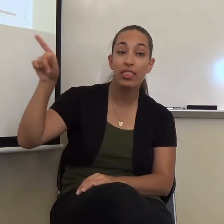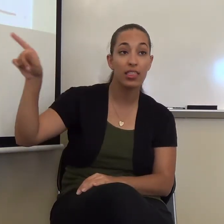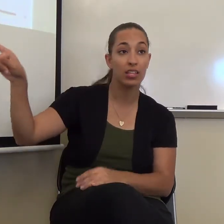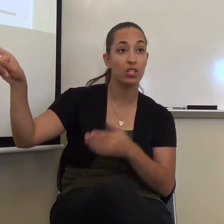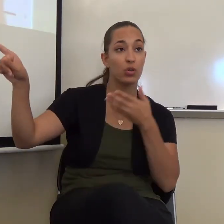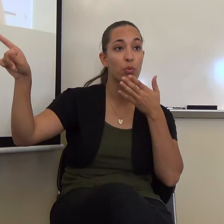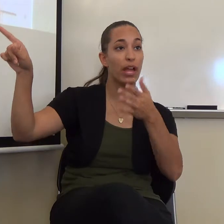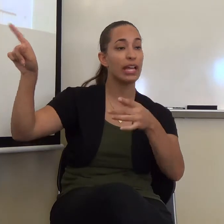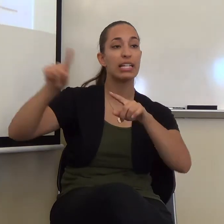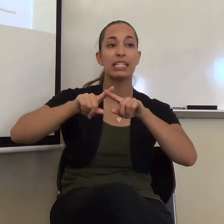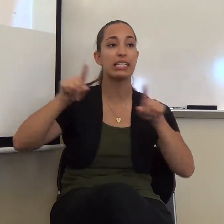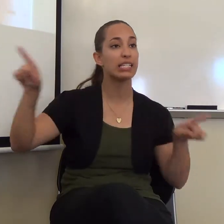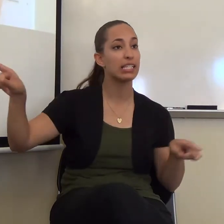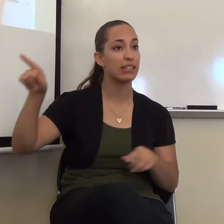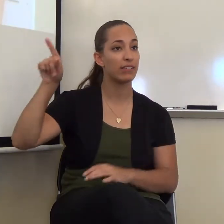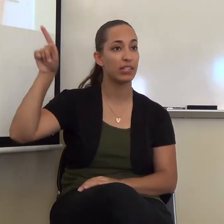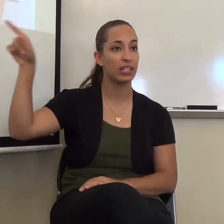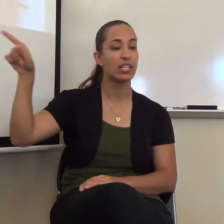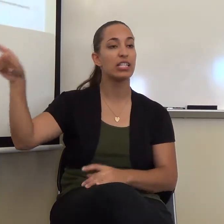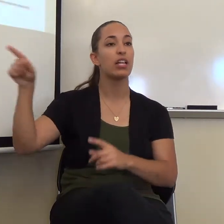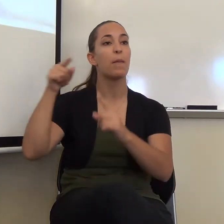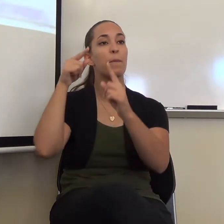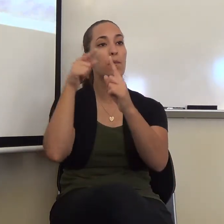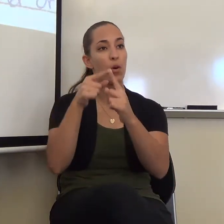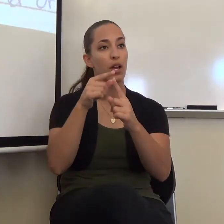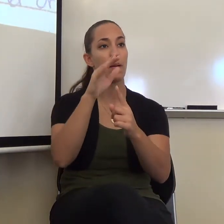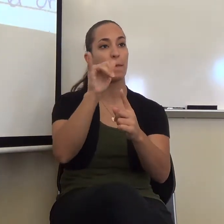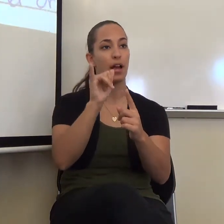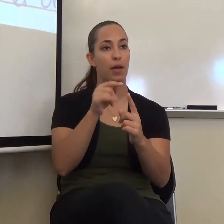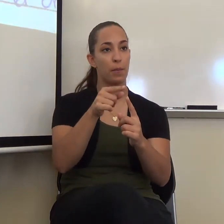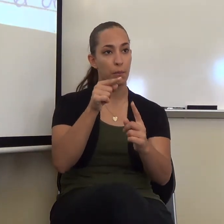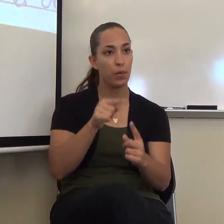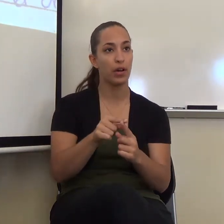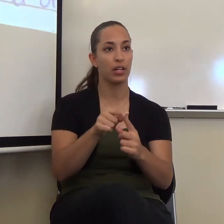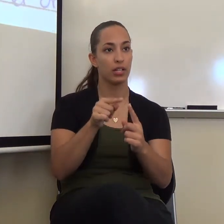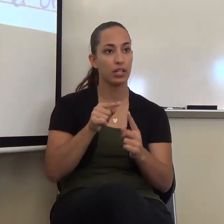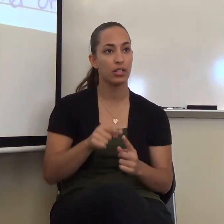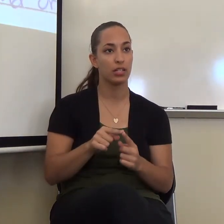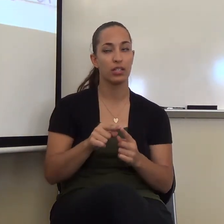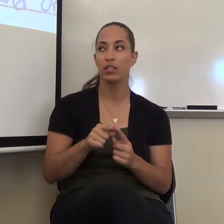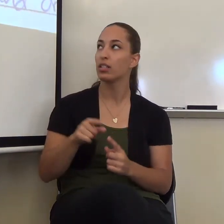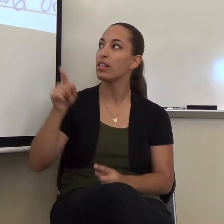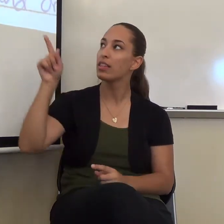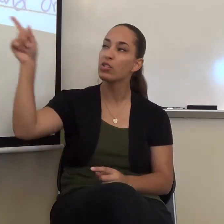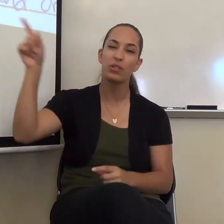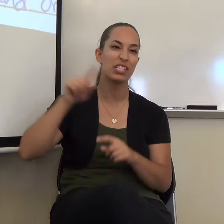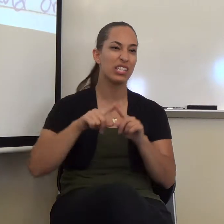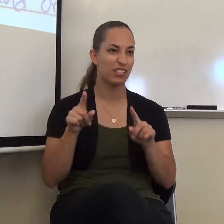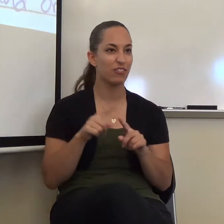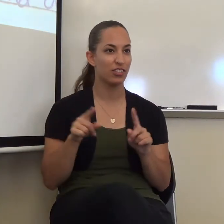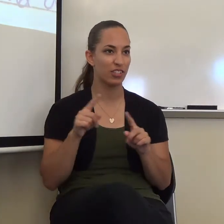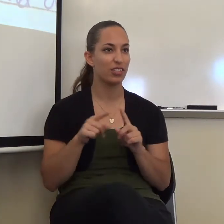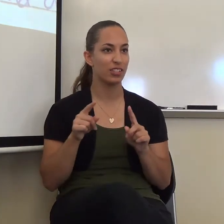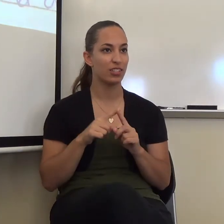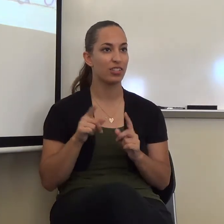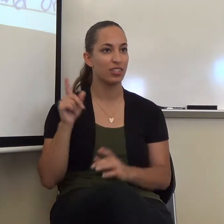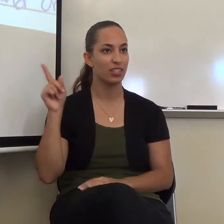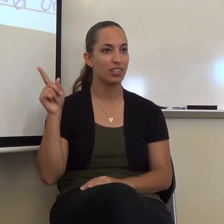instead of going light viewers, heavy viewers, it goes crime, heavy and light, and punishment, heavy and